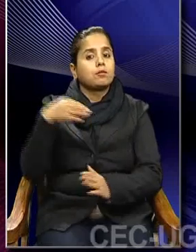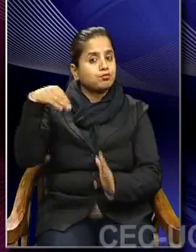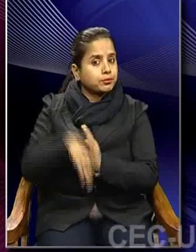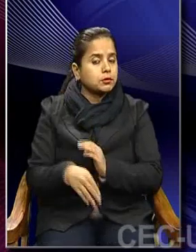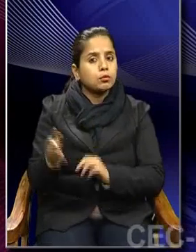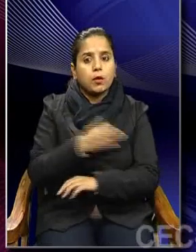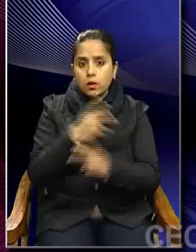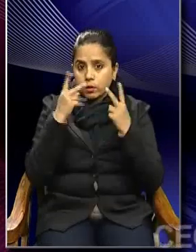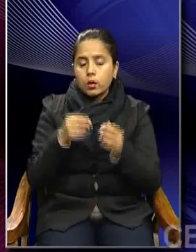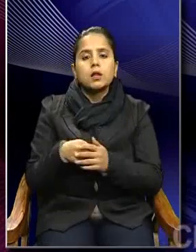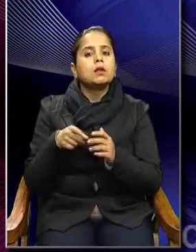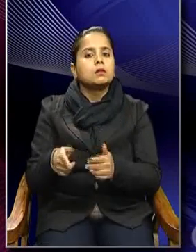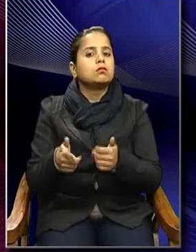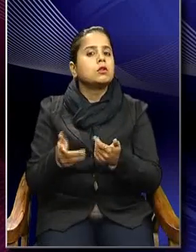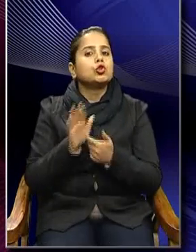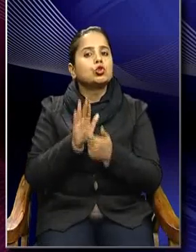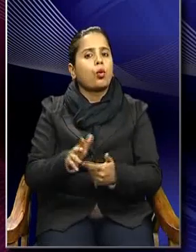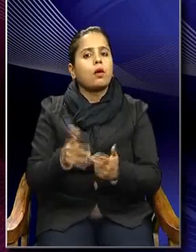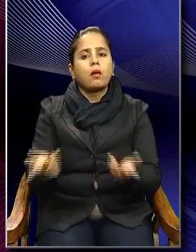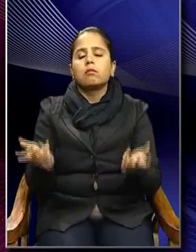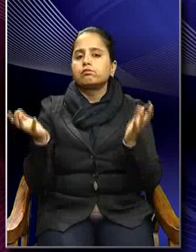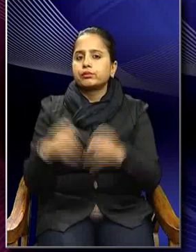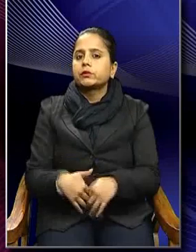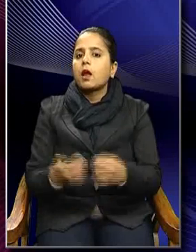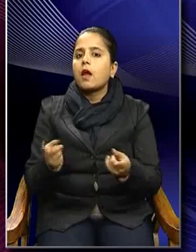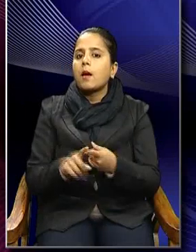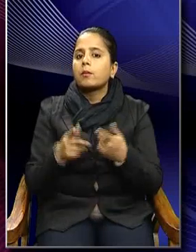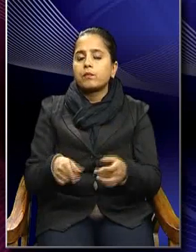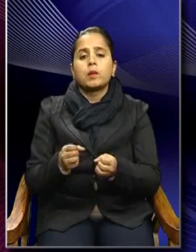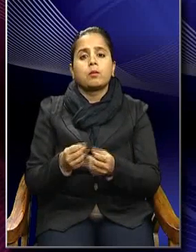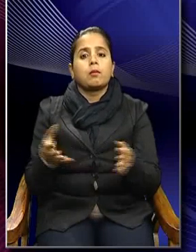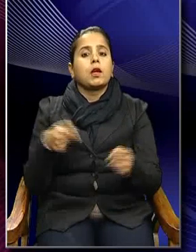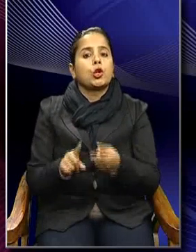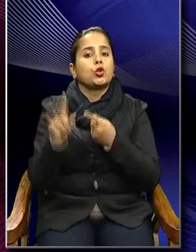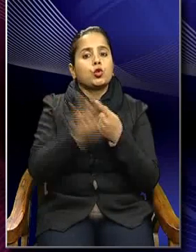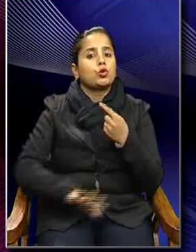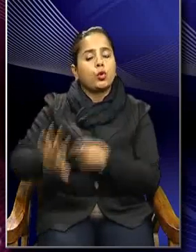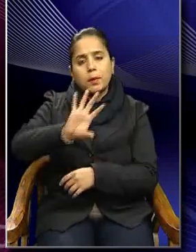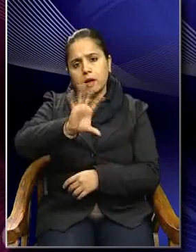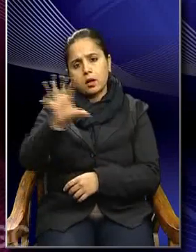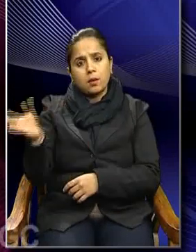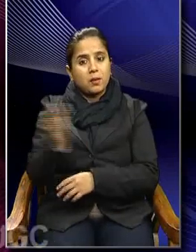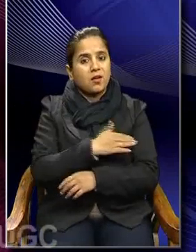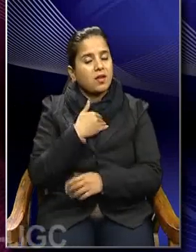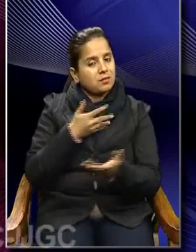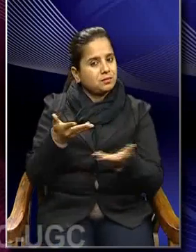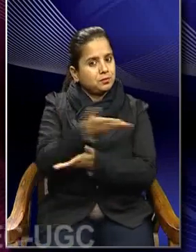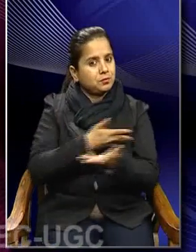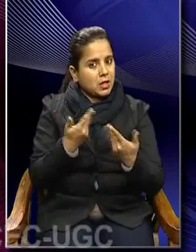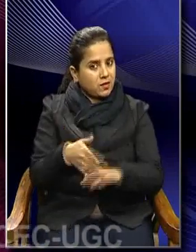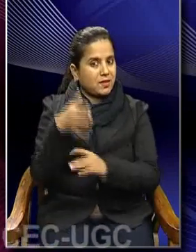and resultantly it collapsed, and most of the European countries, as we discussed in the earlier part of this